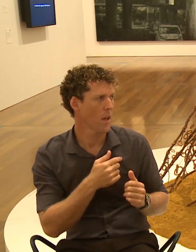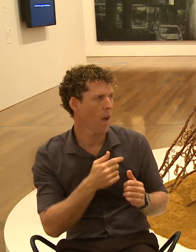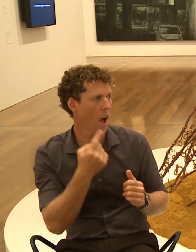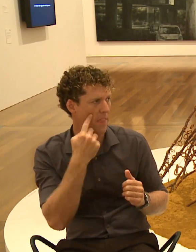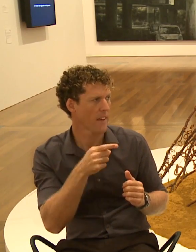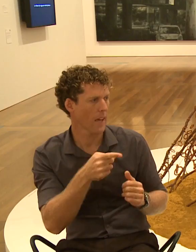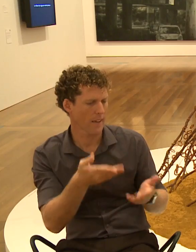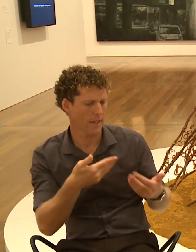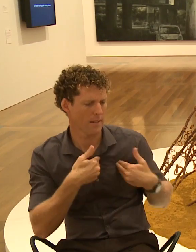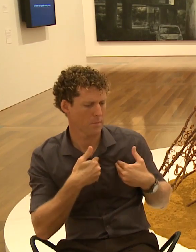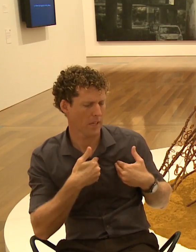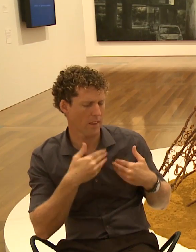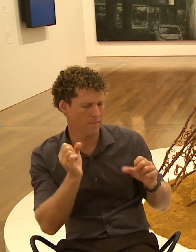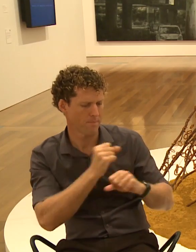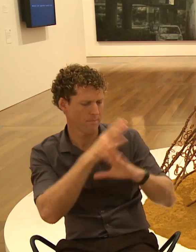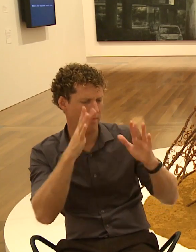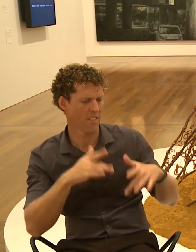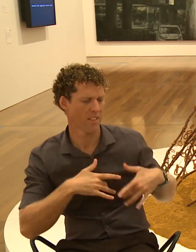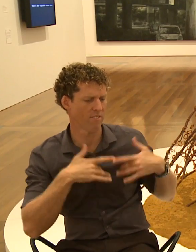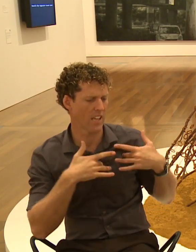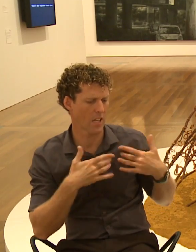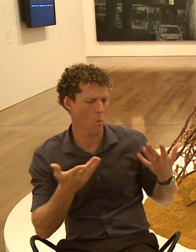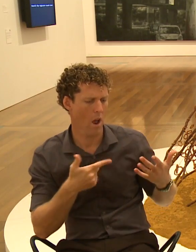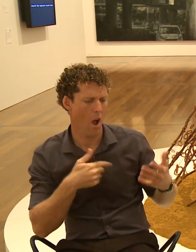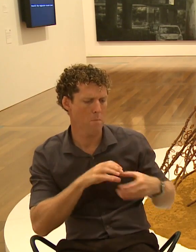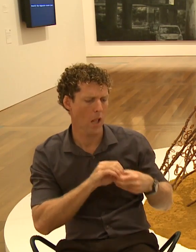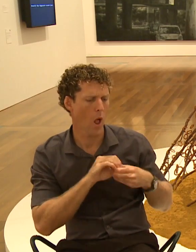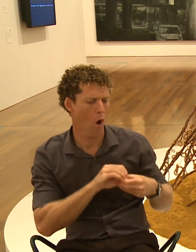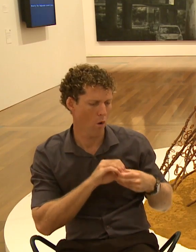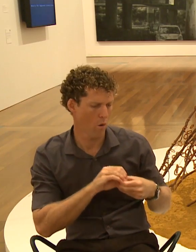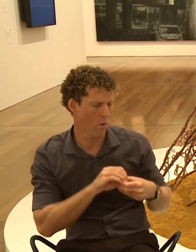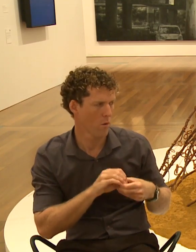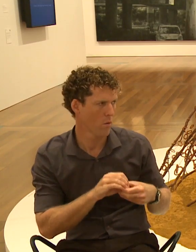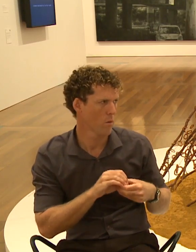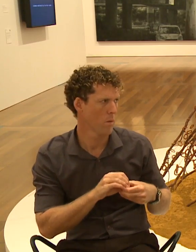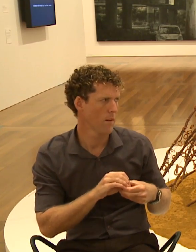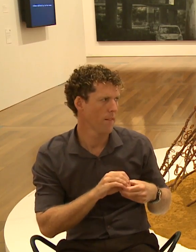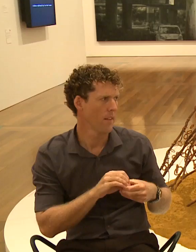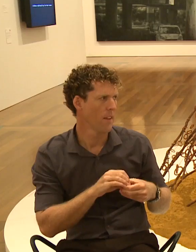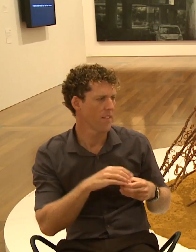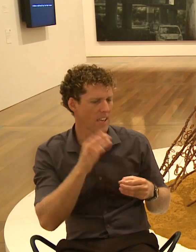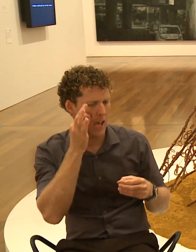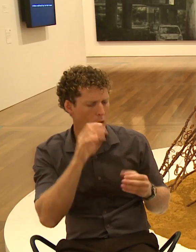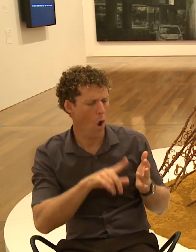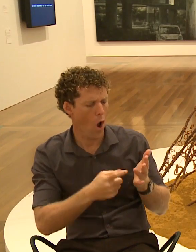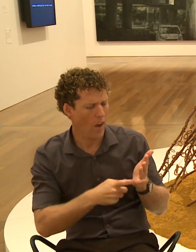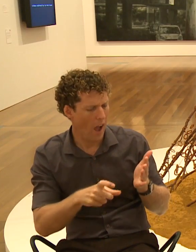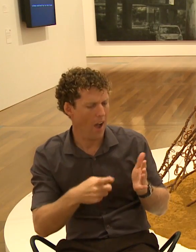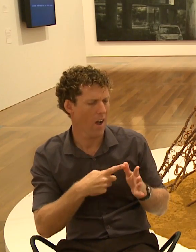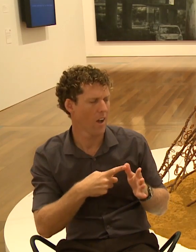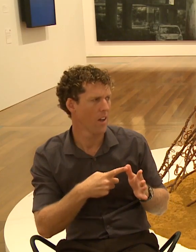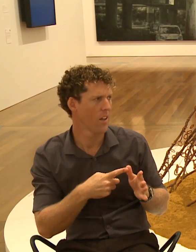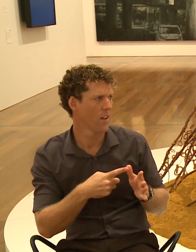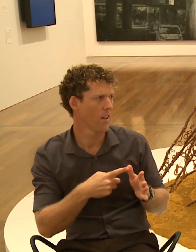the essence of where you know, that belonging is, I guess, And the yellow ochre does come